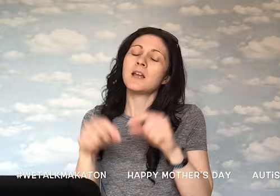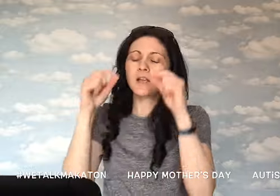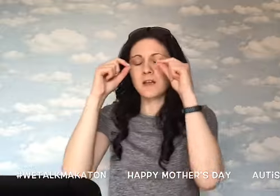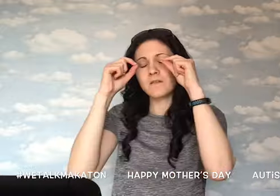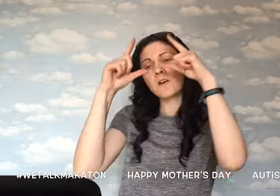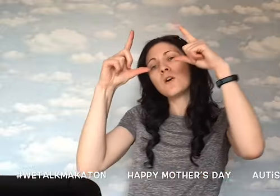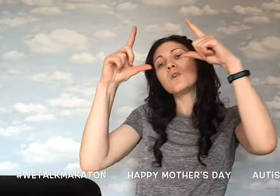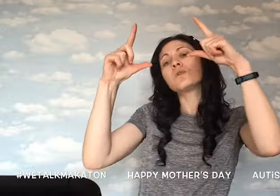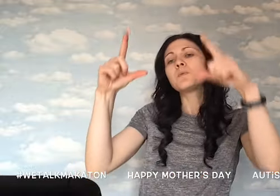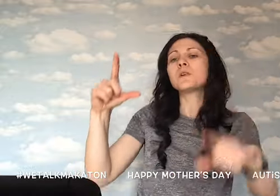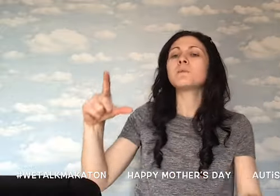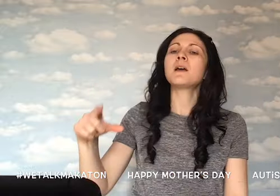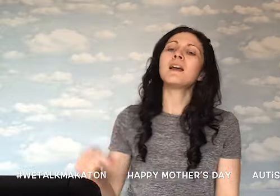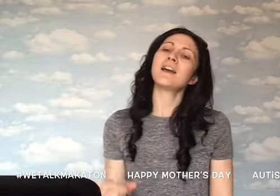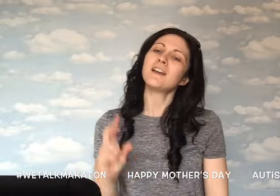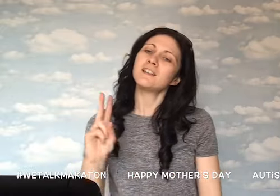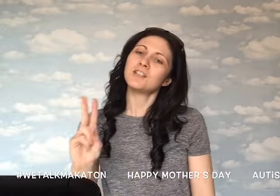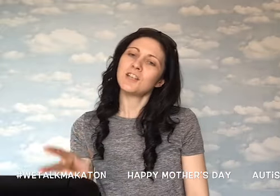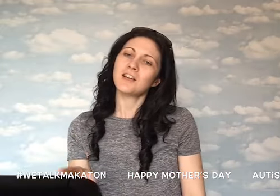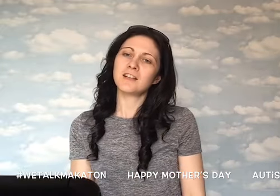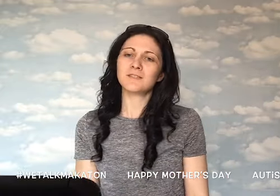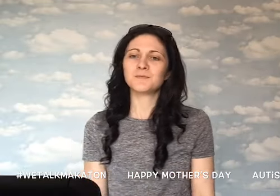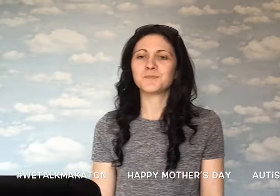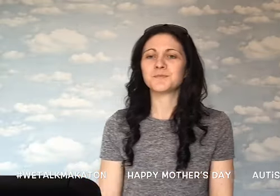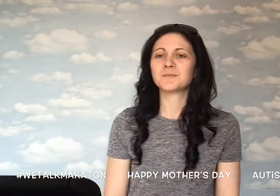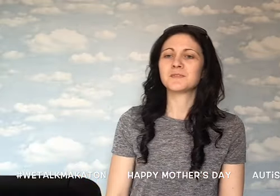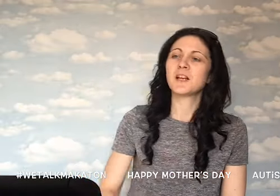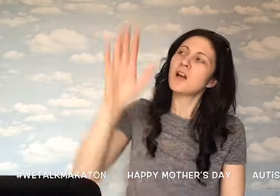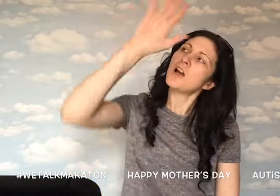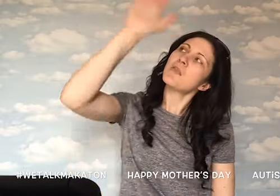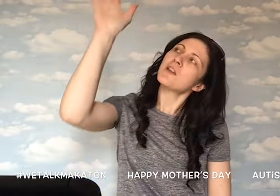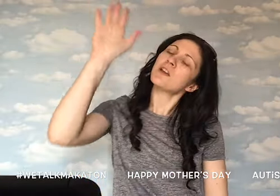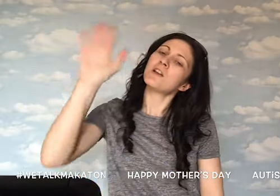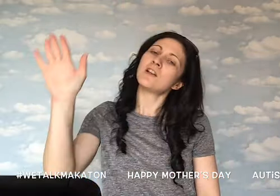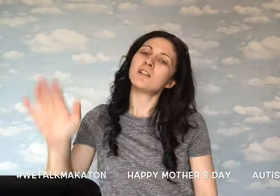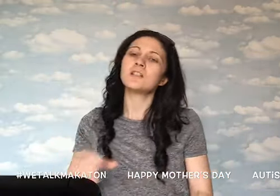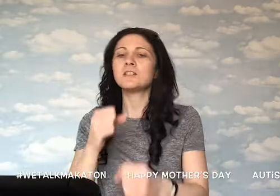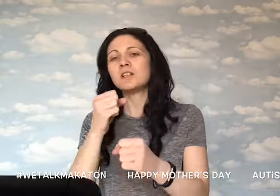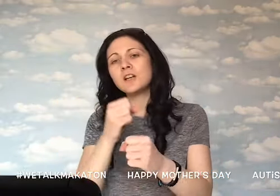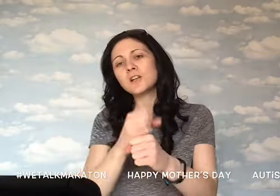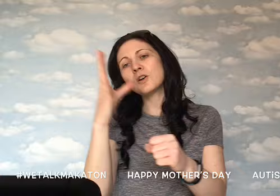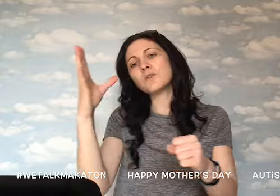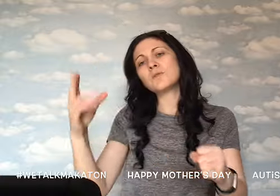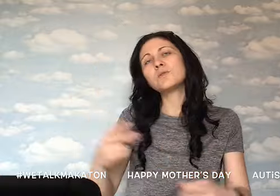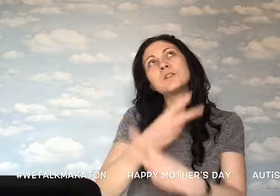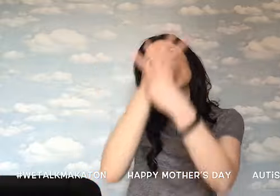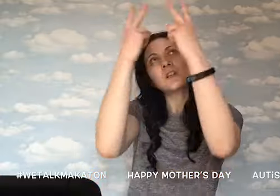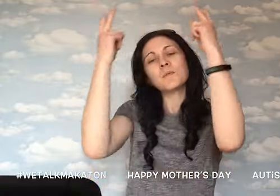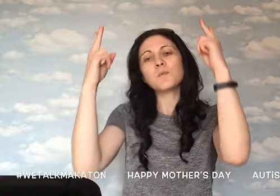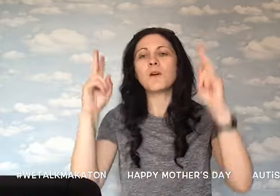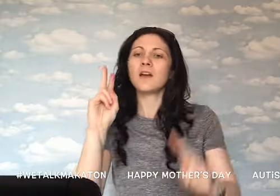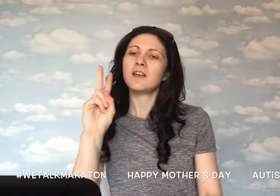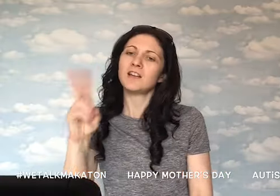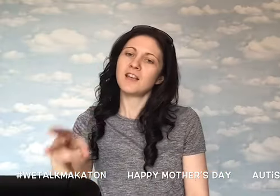Like I've opened my eyes again. And the colors are golden and bright